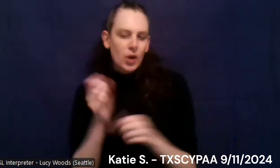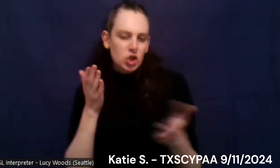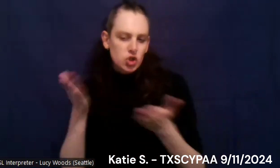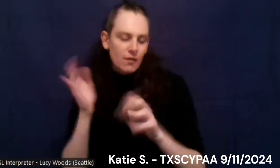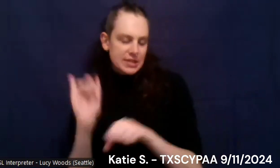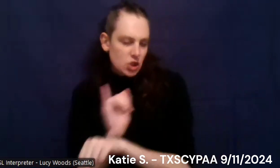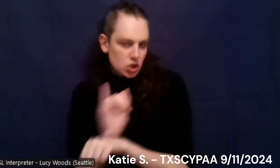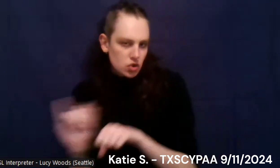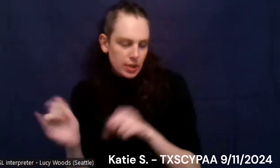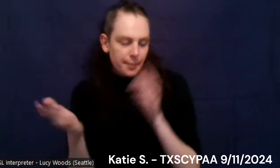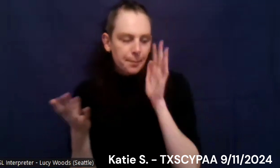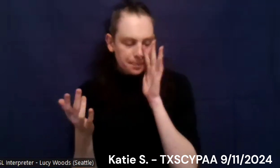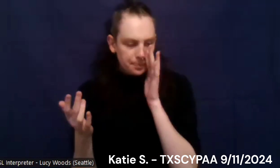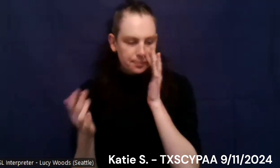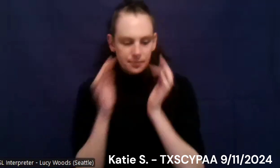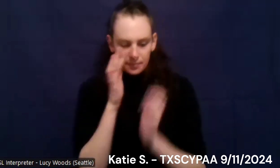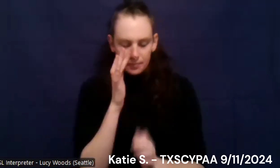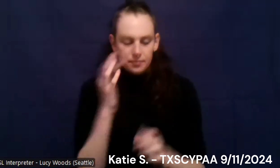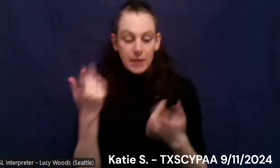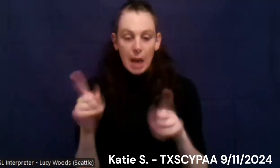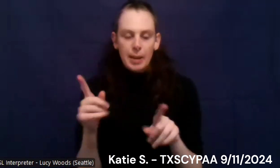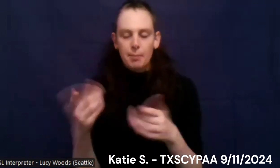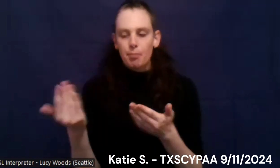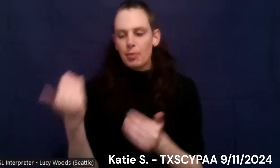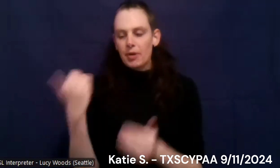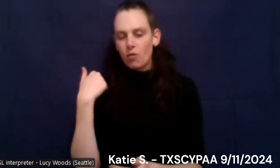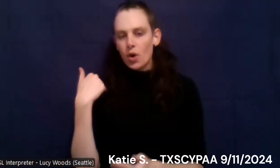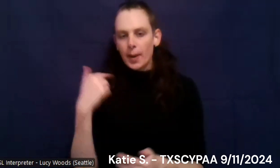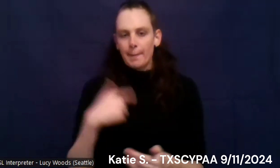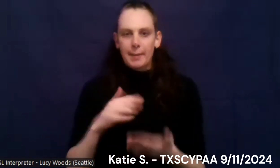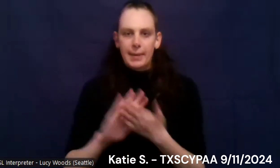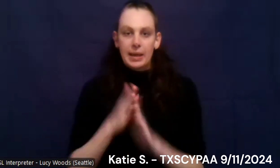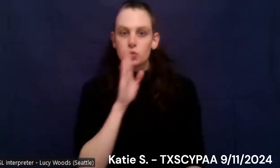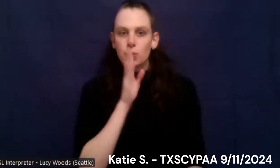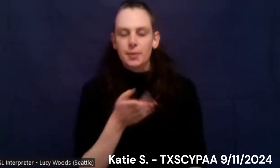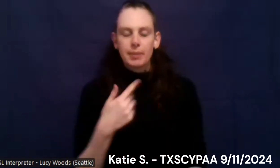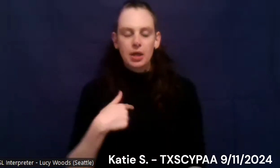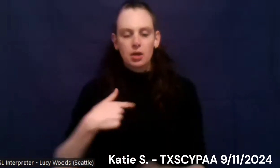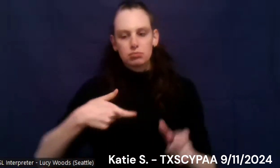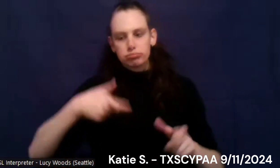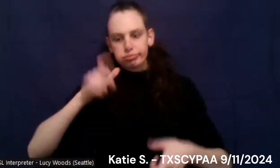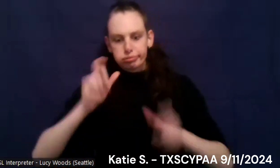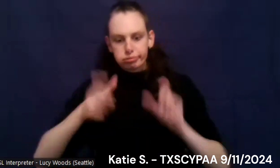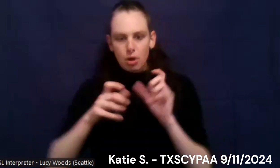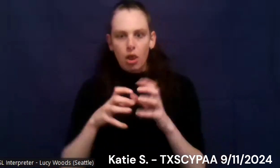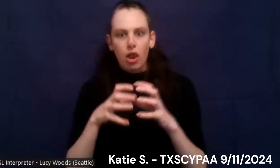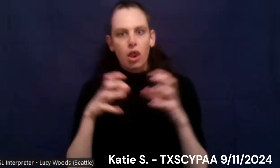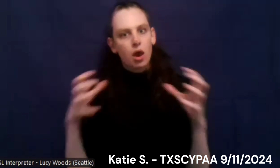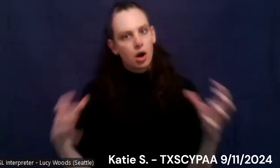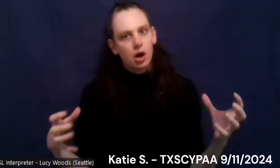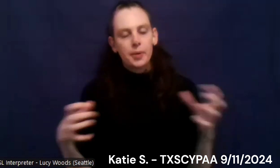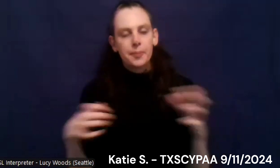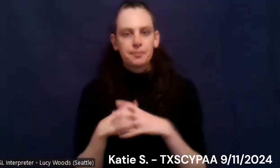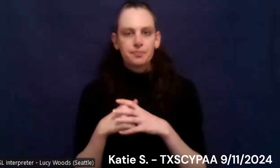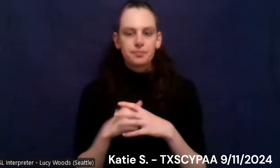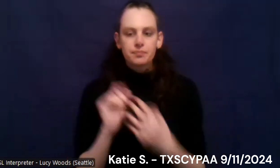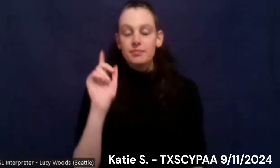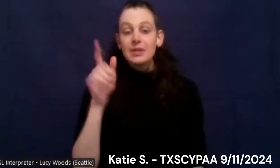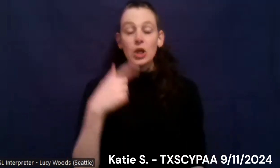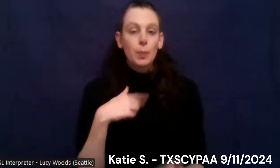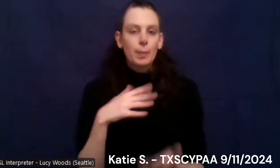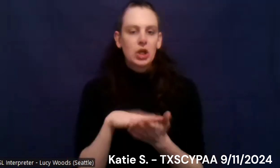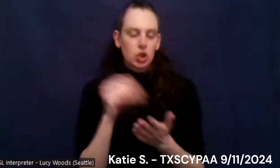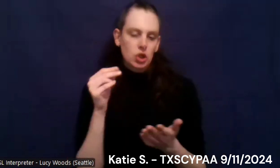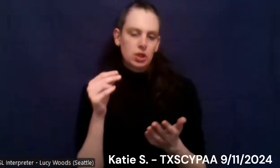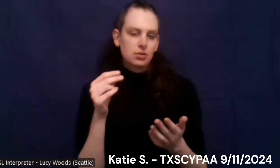when, and this happened before I first got sober. I drank so much that, and later finding out this was the